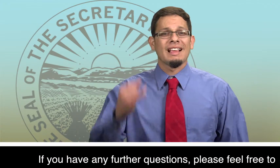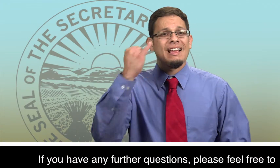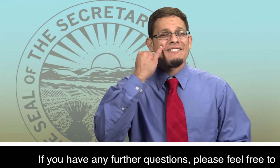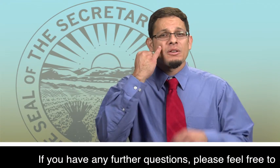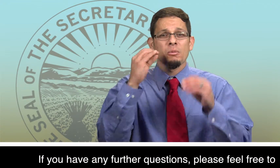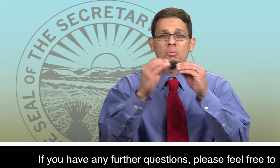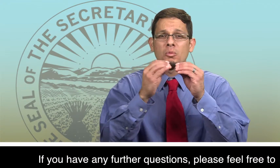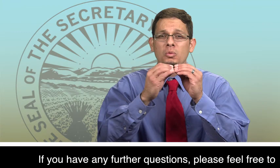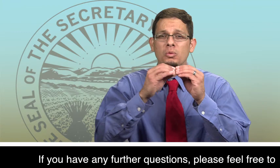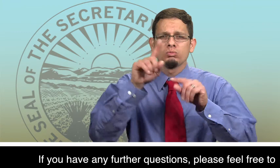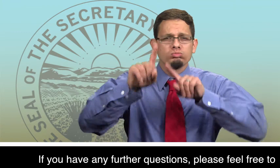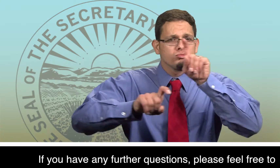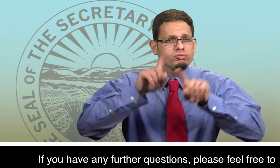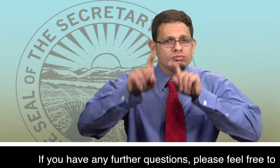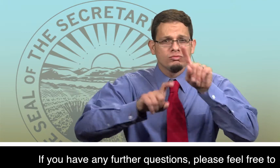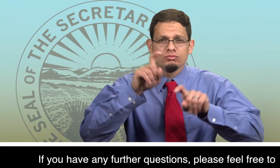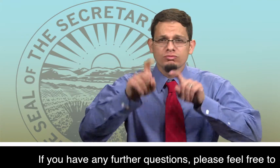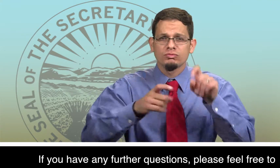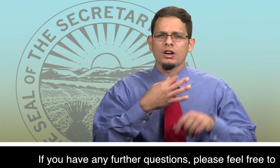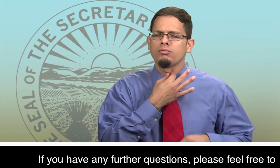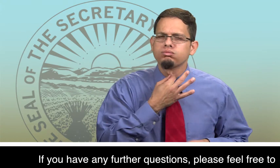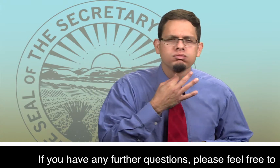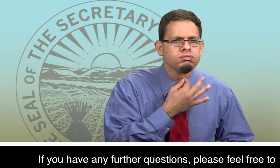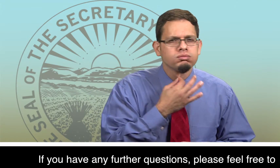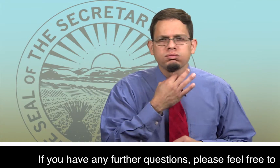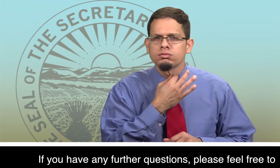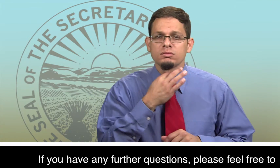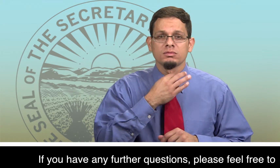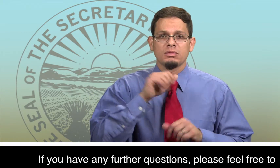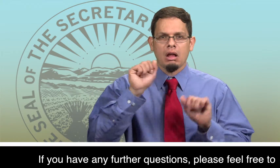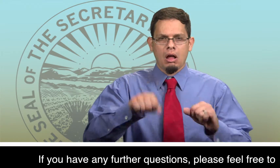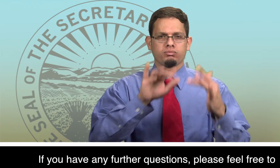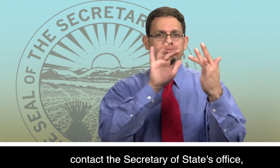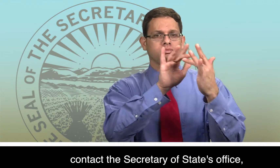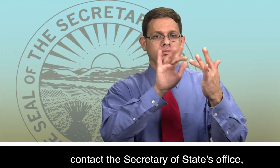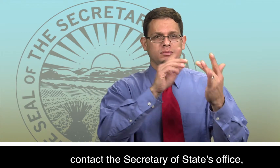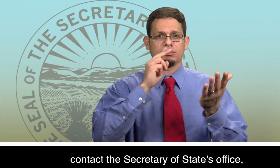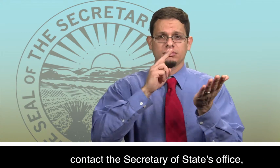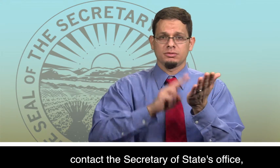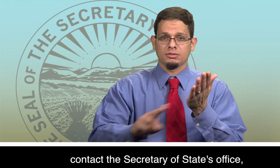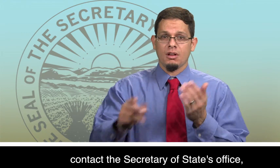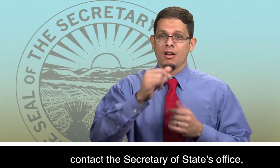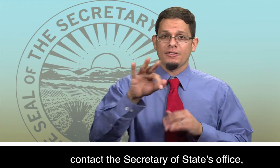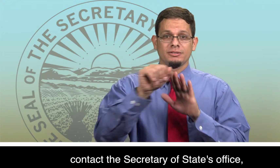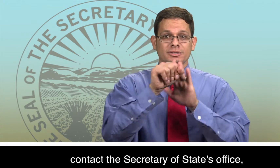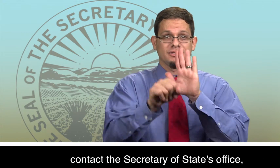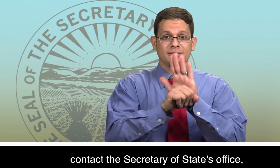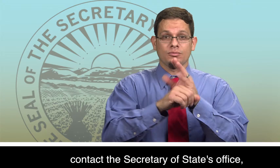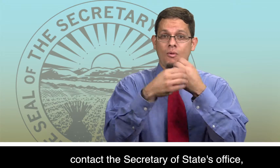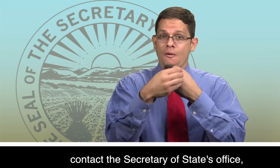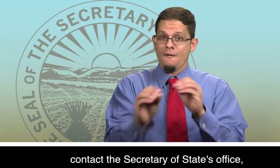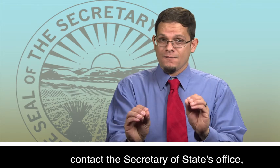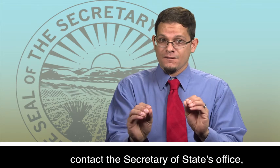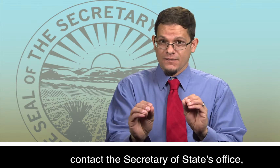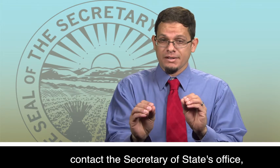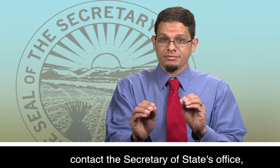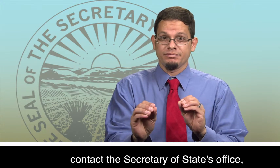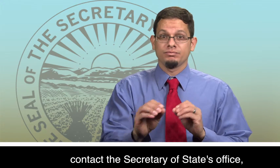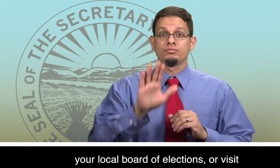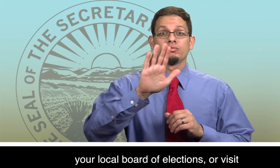If you have any further questions, please feel free to contact the Secretary of State's office, your